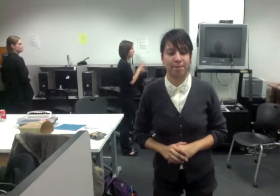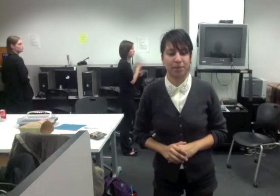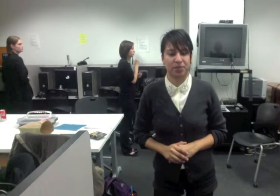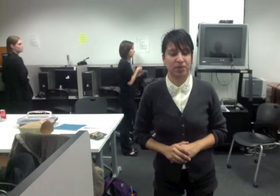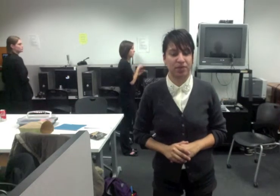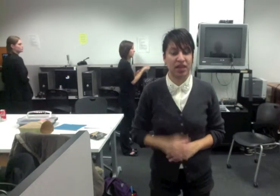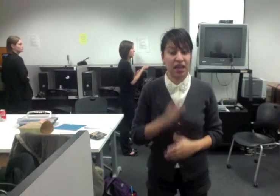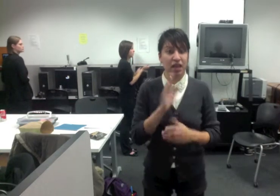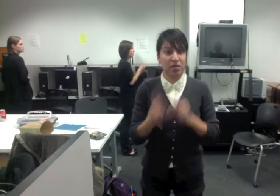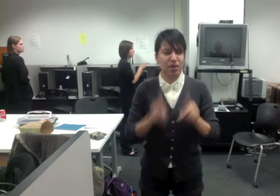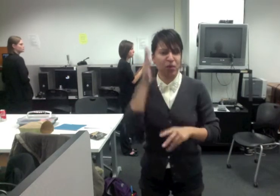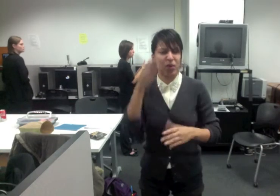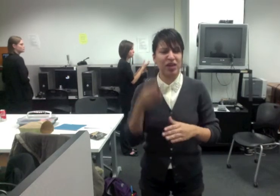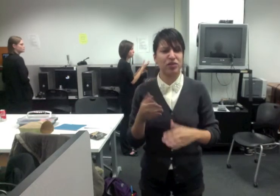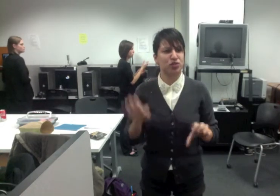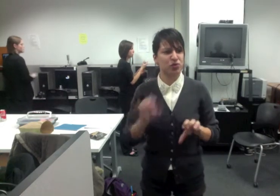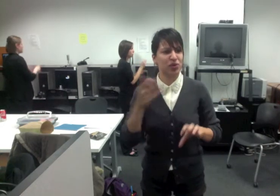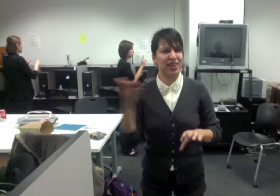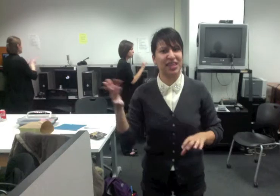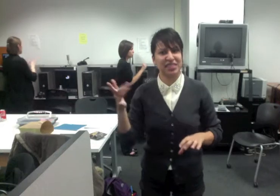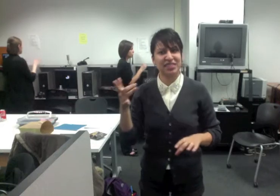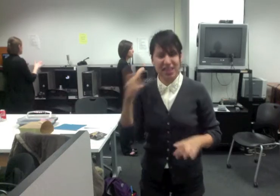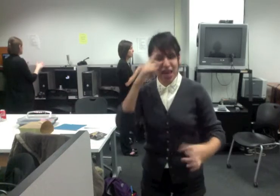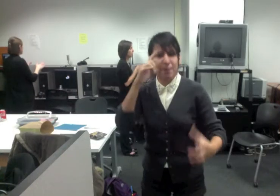they believe. The reason that person bought the iPhone